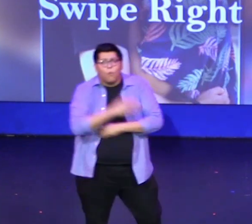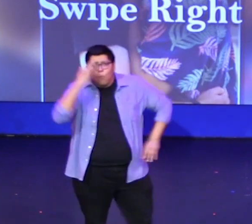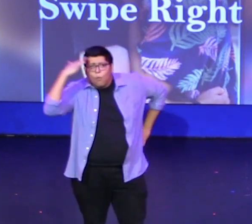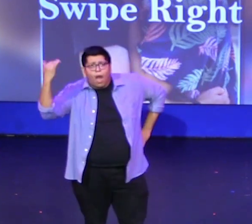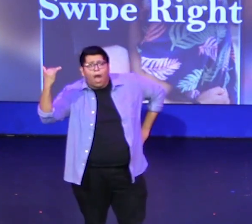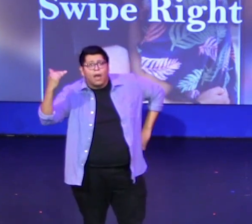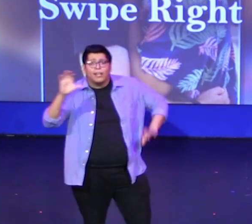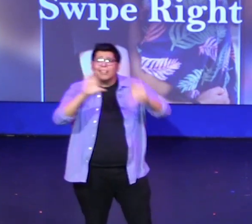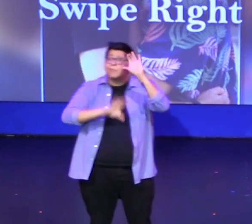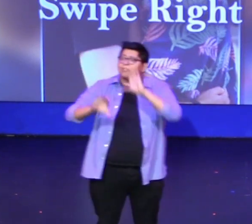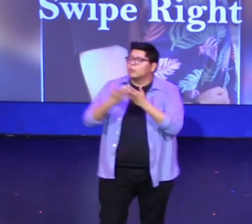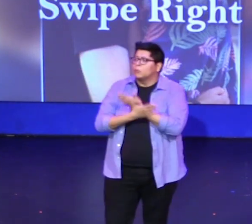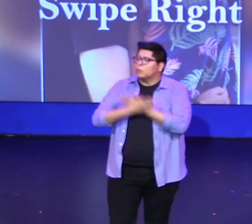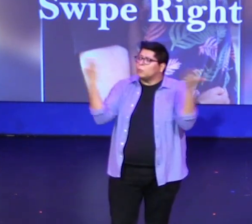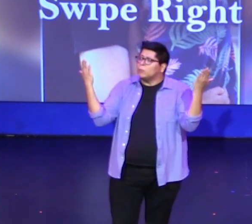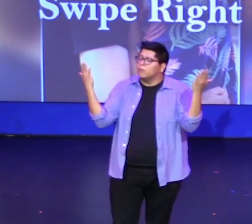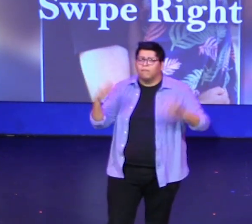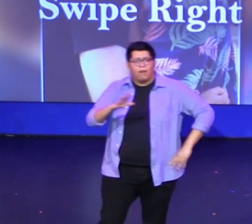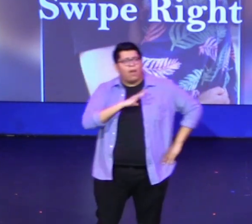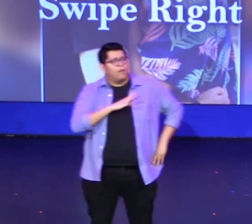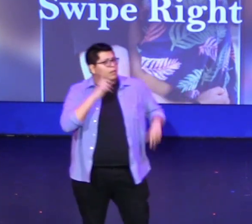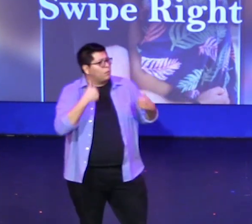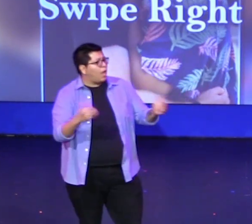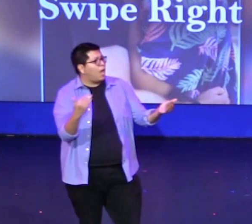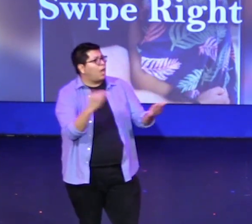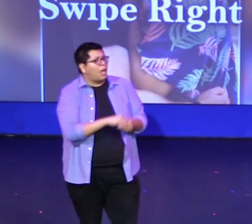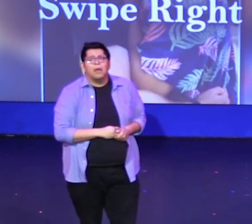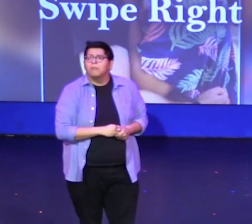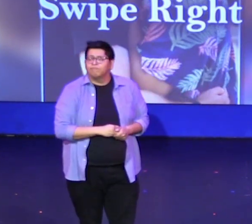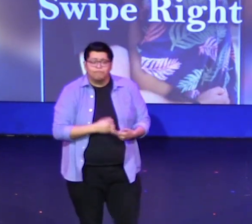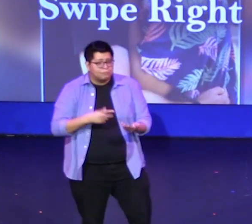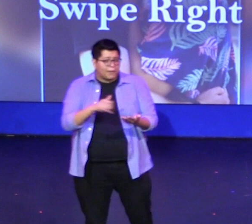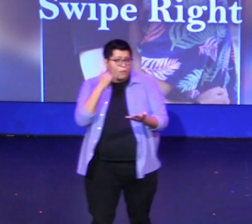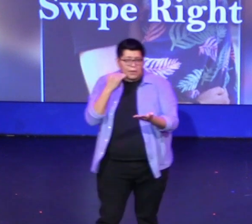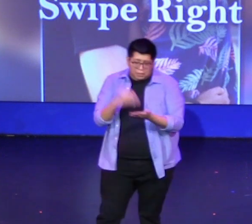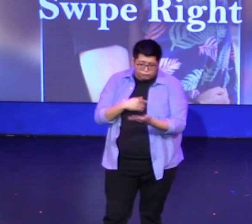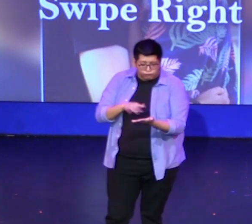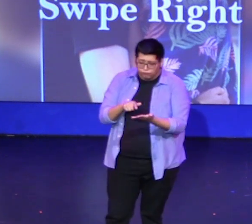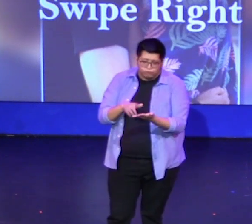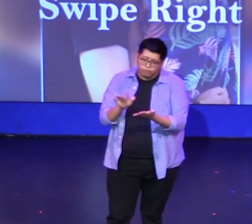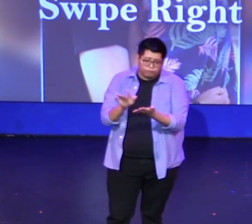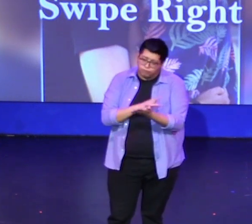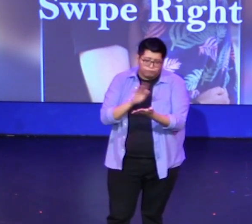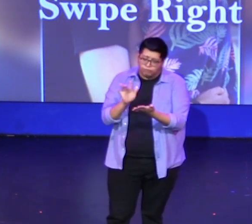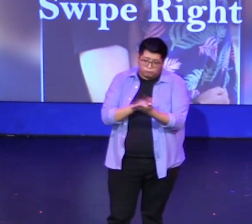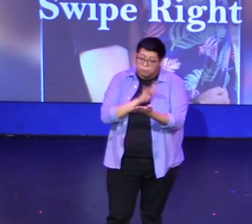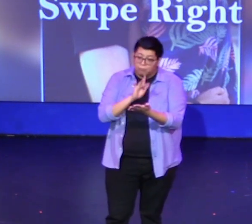But she wasn't interested in me because she felt like there wasn't any chemistry. So that's fine. I go on my dating app again, and